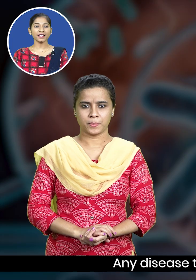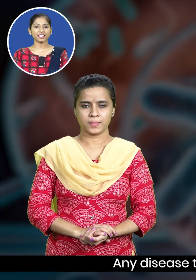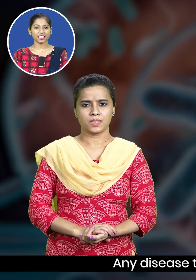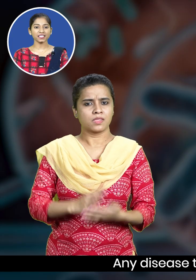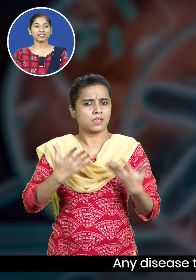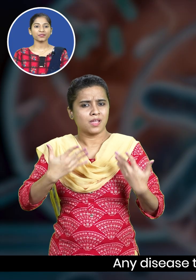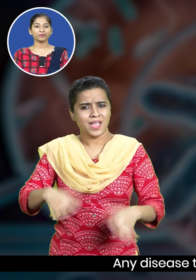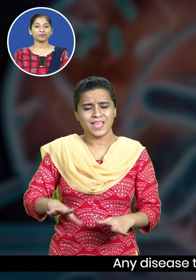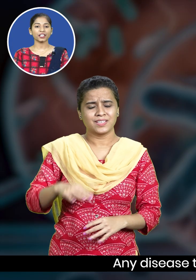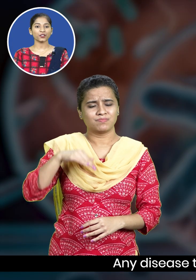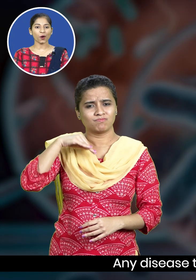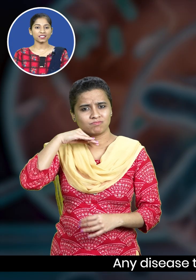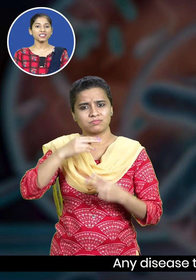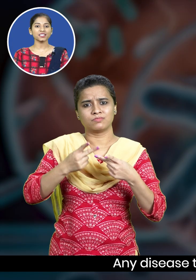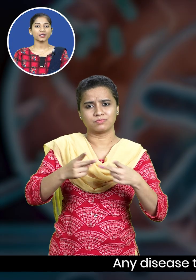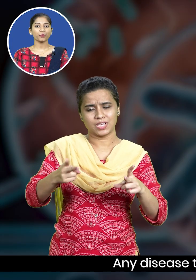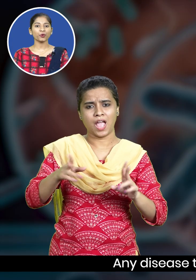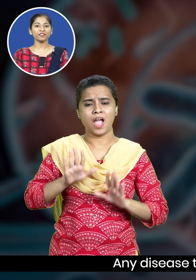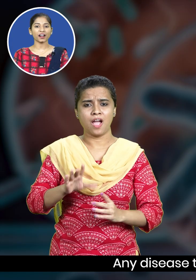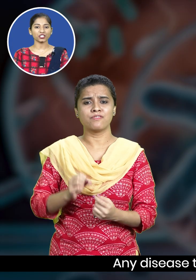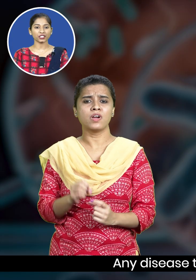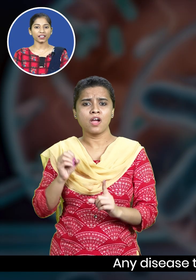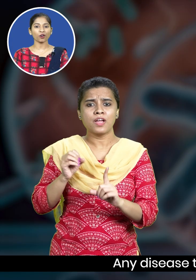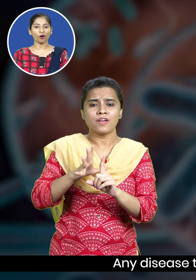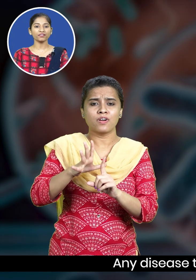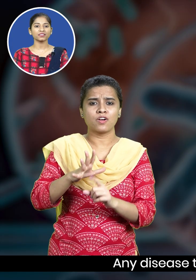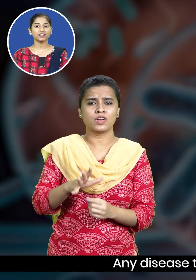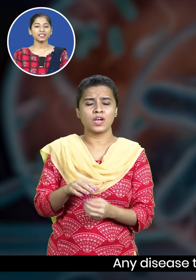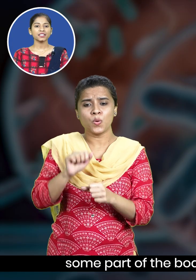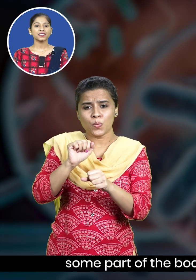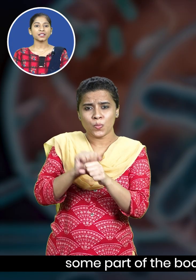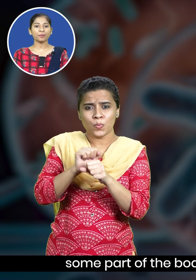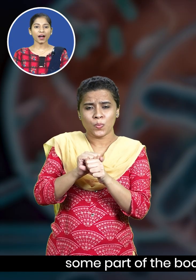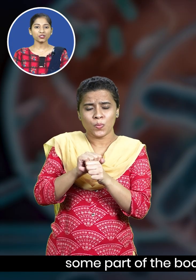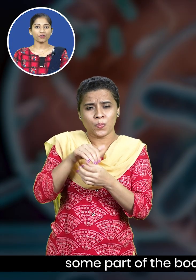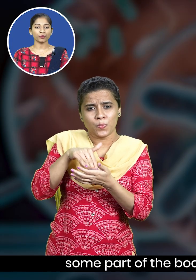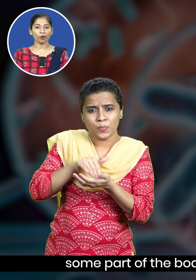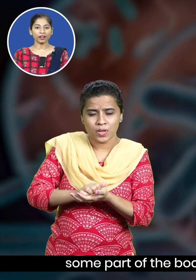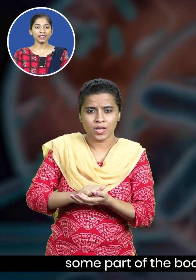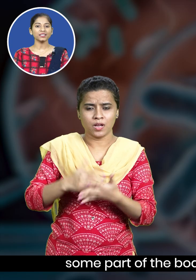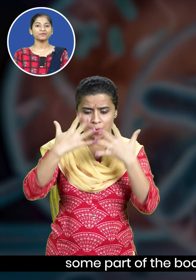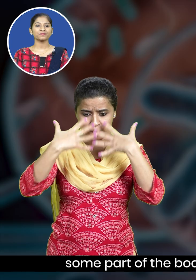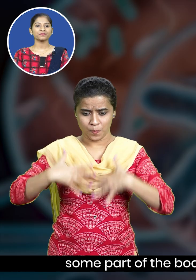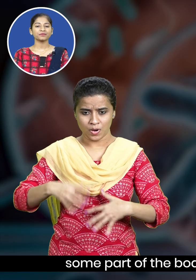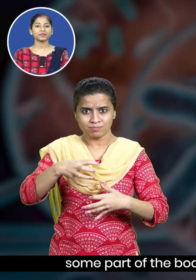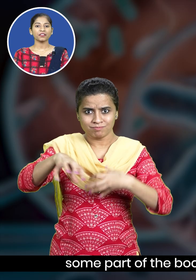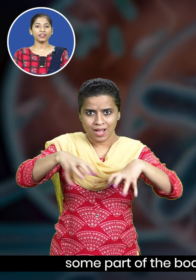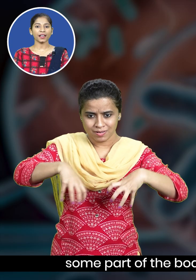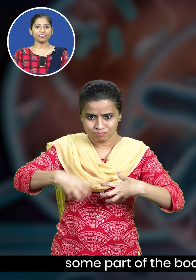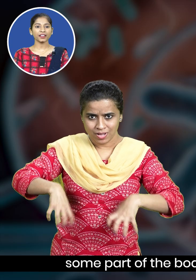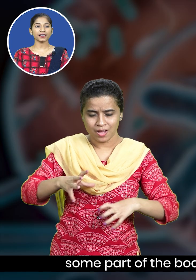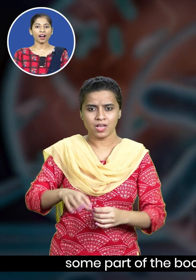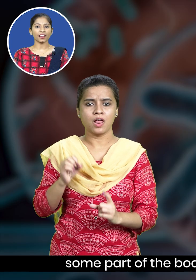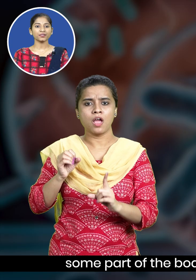Any disease that causes poor functioning of some parts of the body